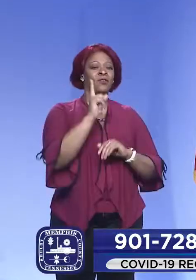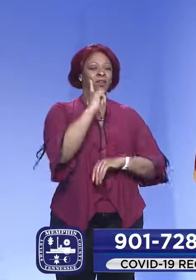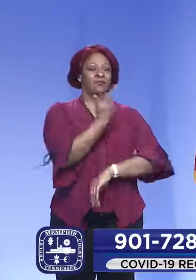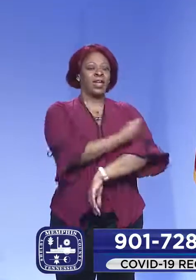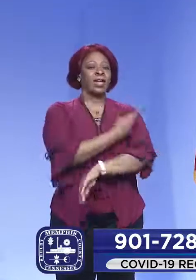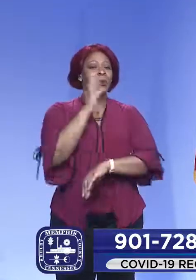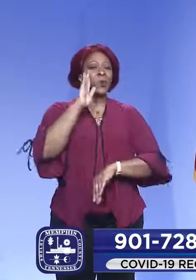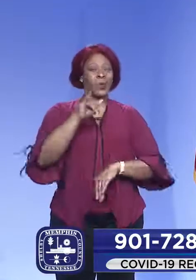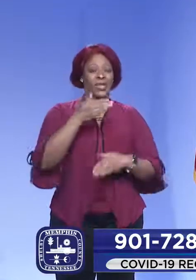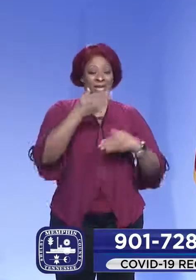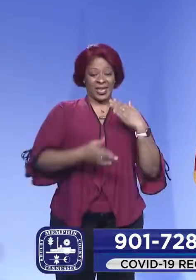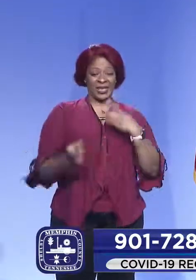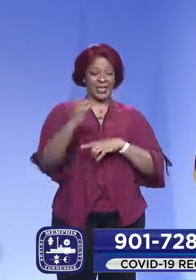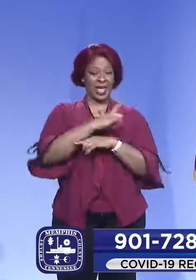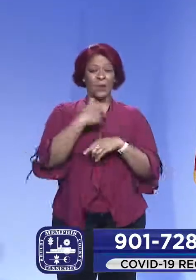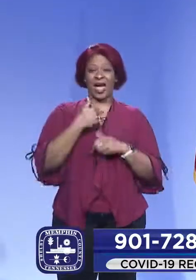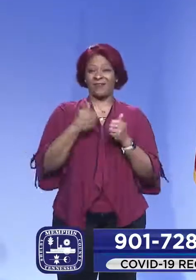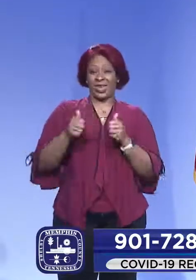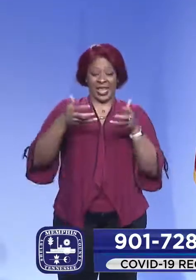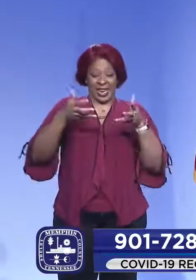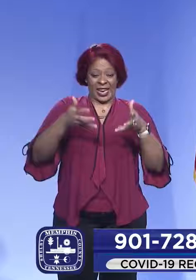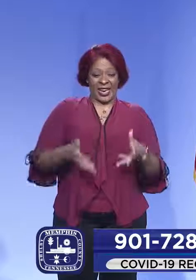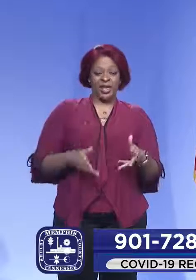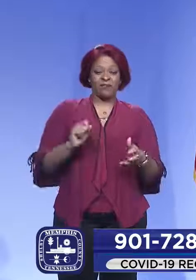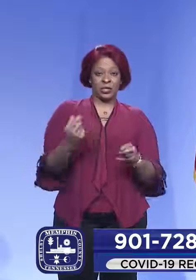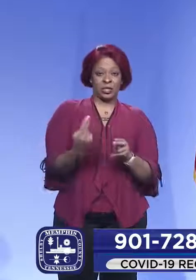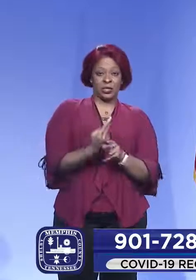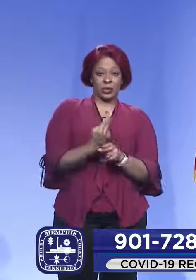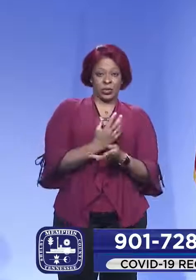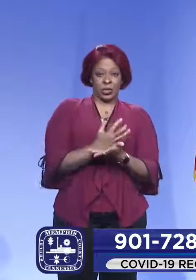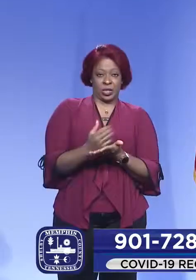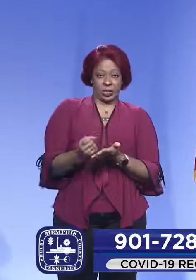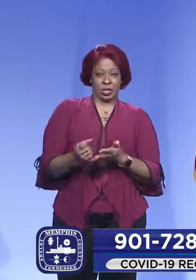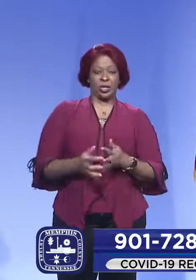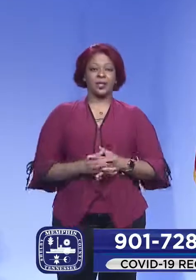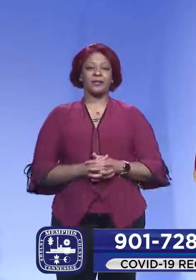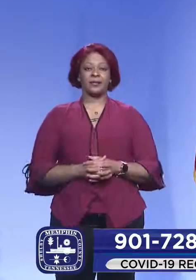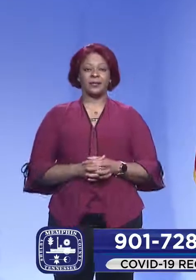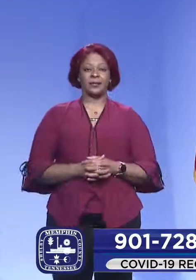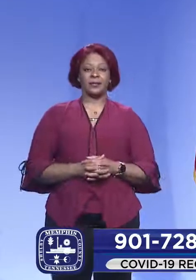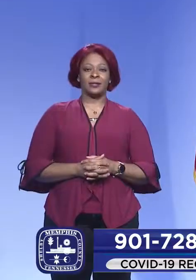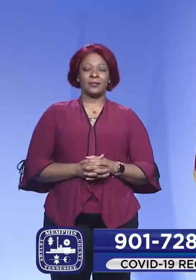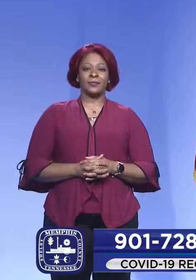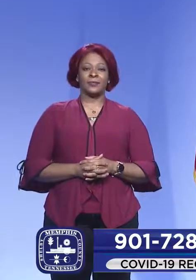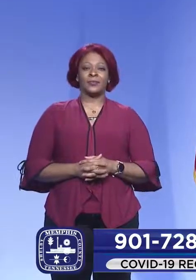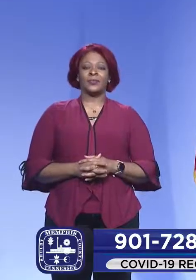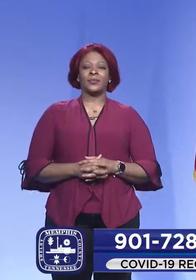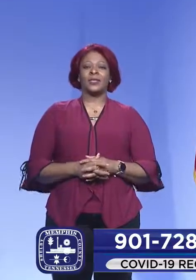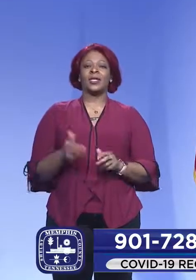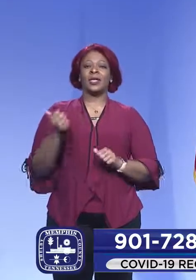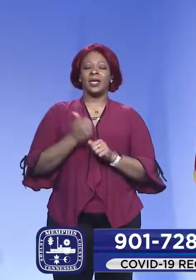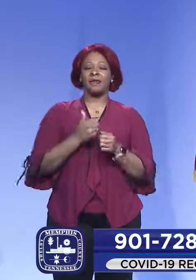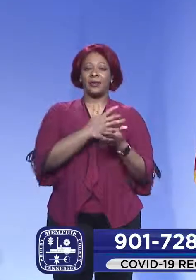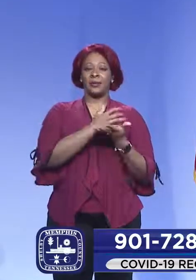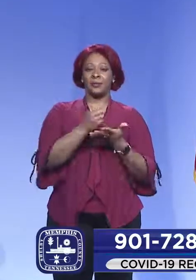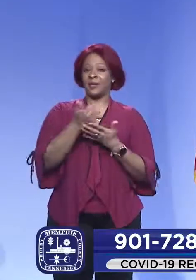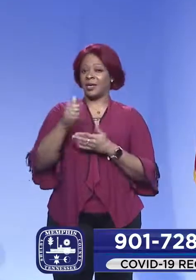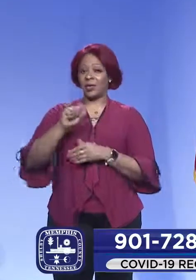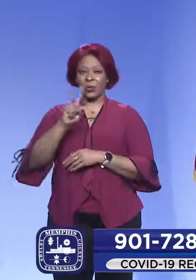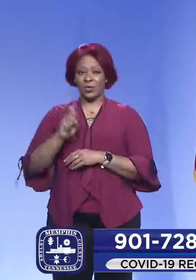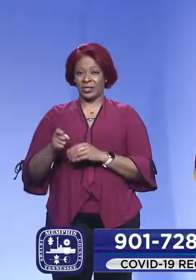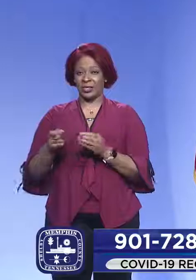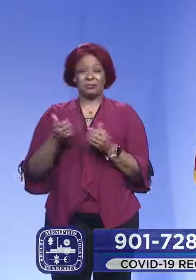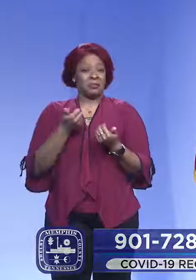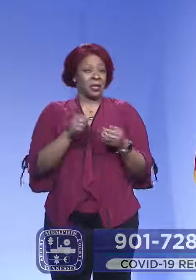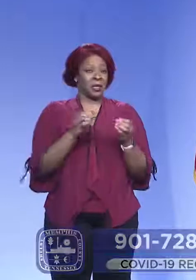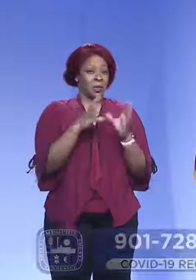we notice at the end of the day we have any vaccine that needs to be utilized. Looks like we've now gotten to every outlet that had a question. Are there any